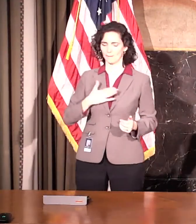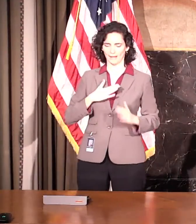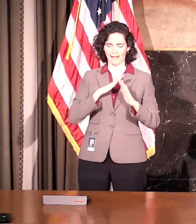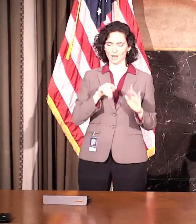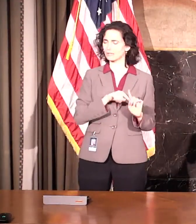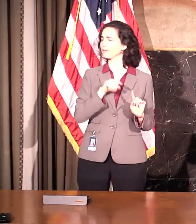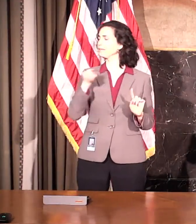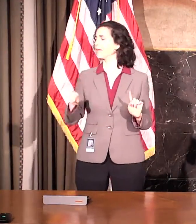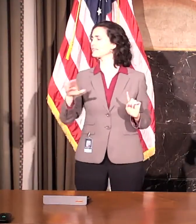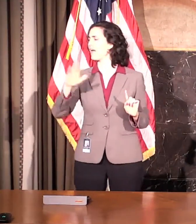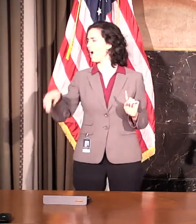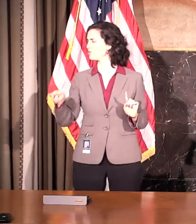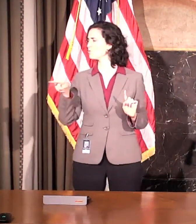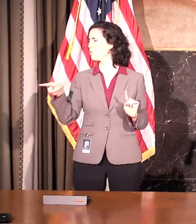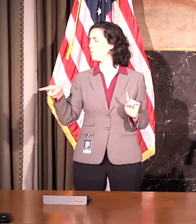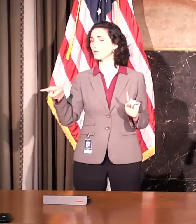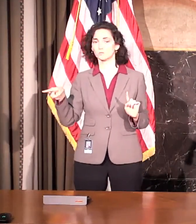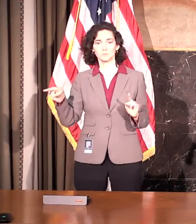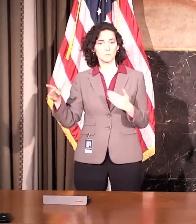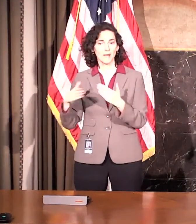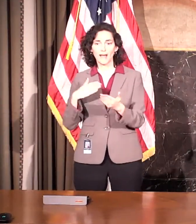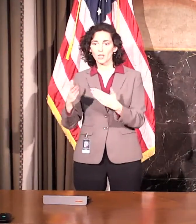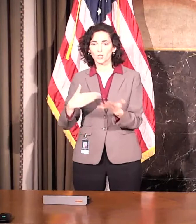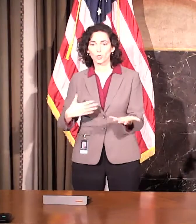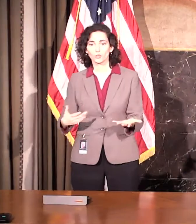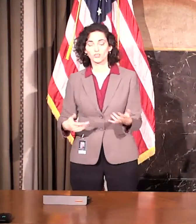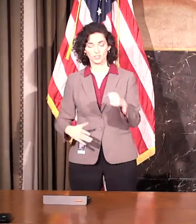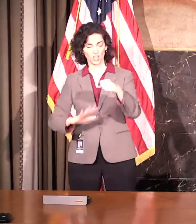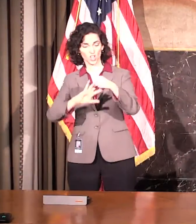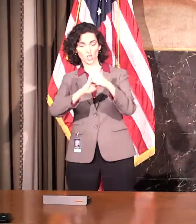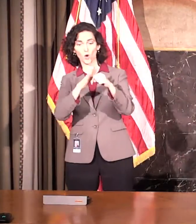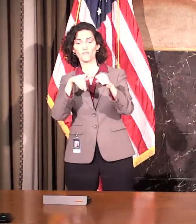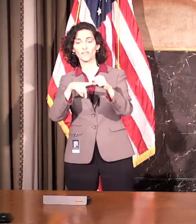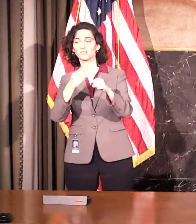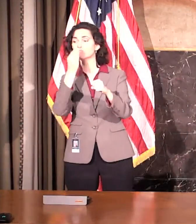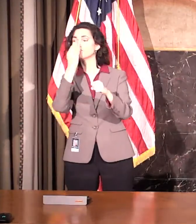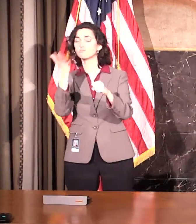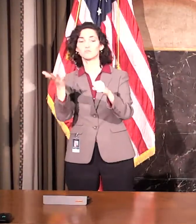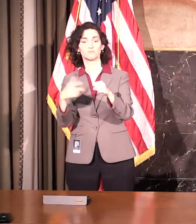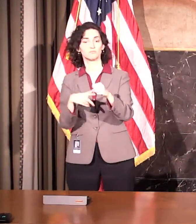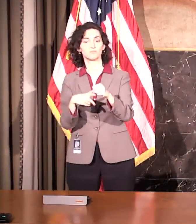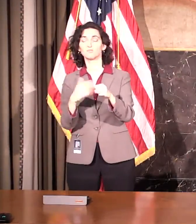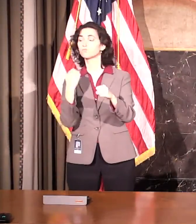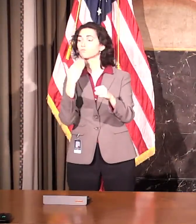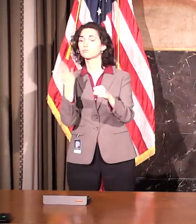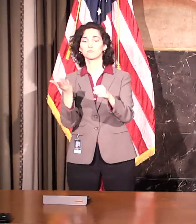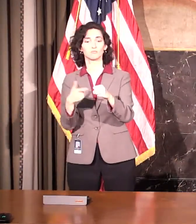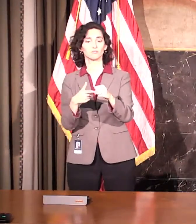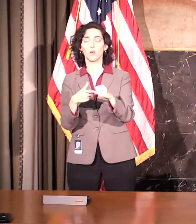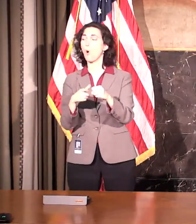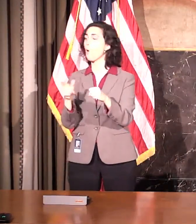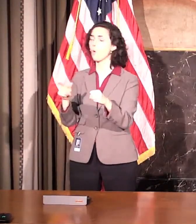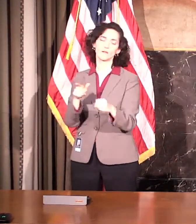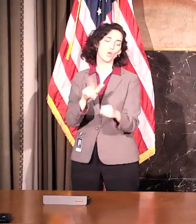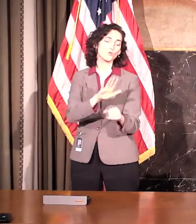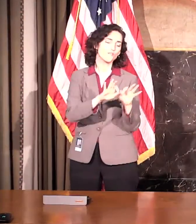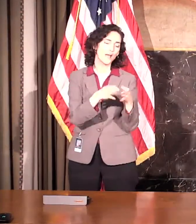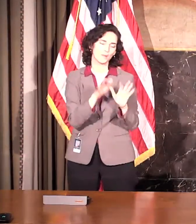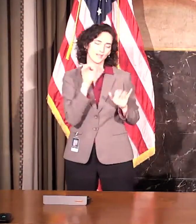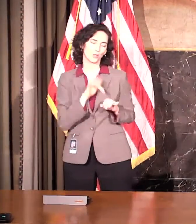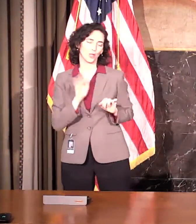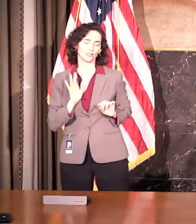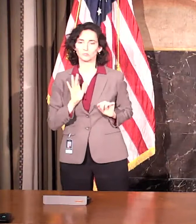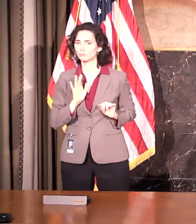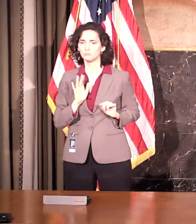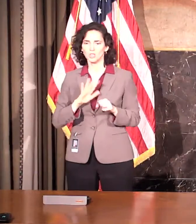neighbor. COVID doesn't distinguish on the basis of those things. And so I am